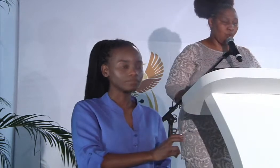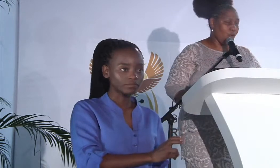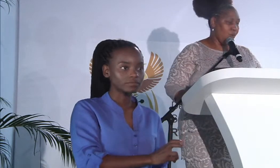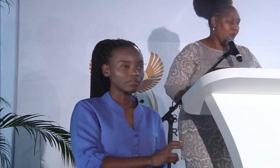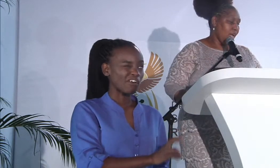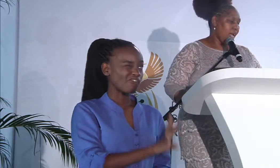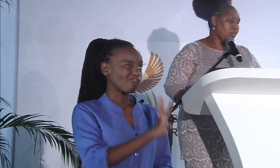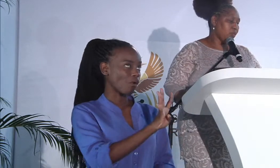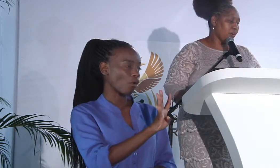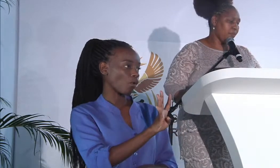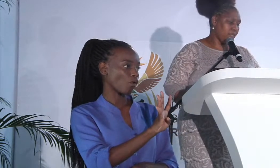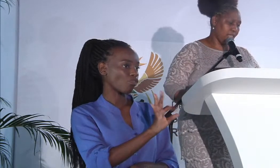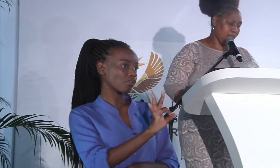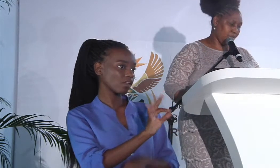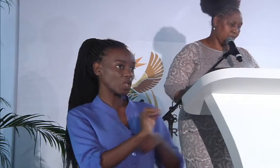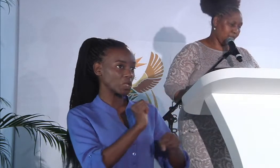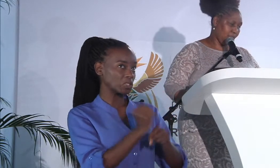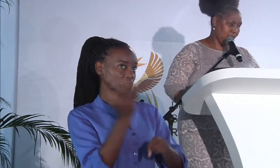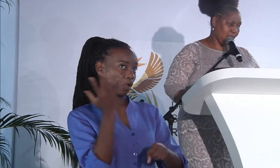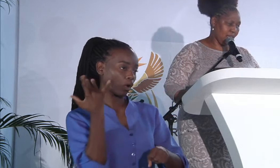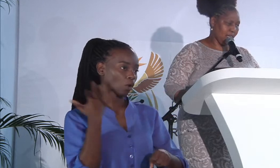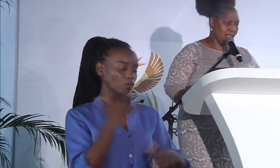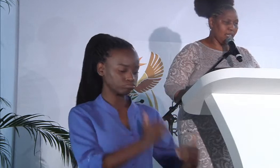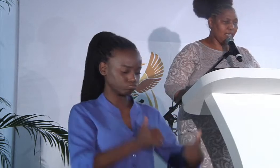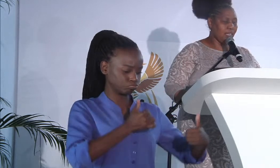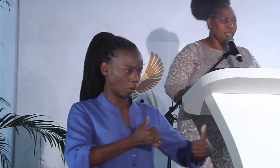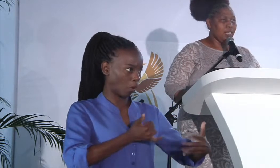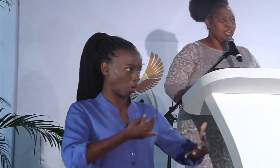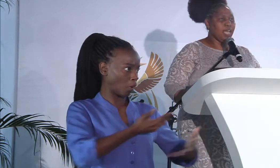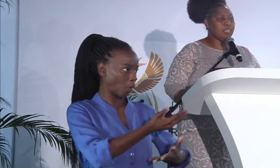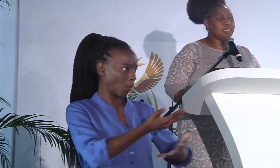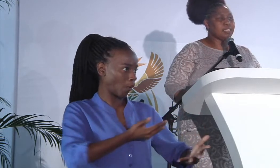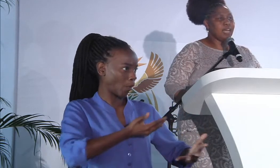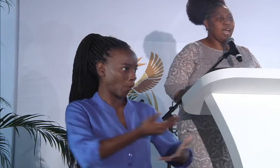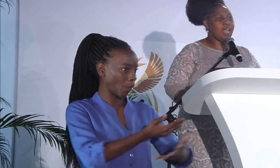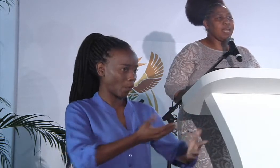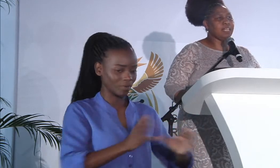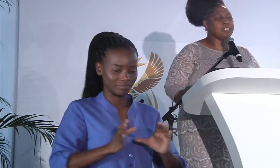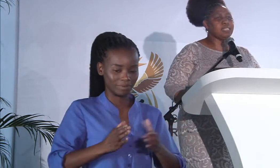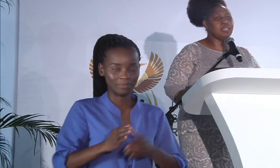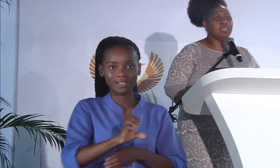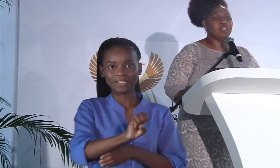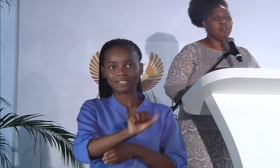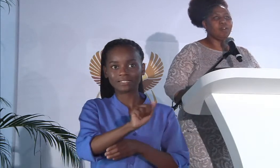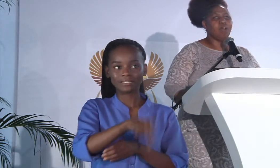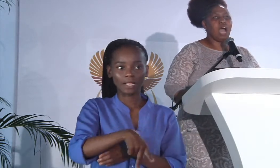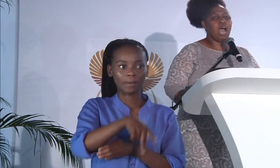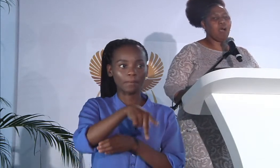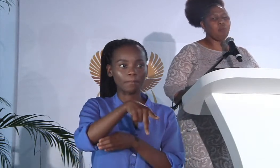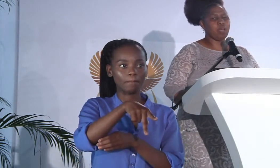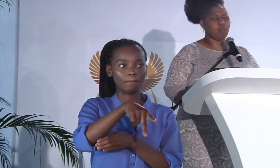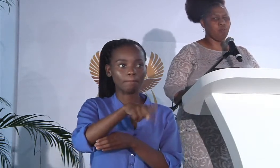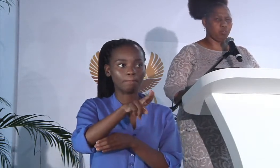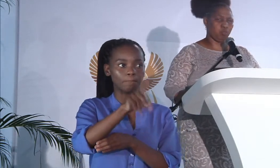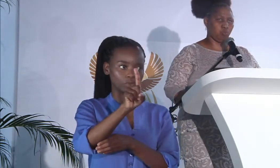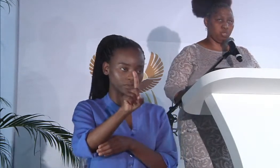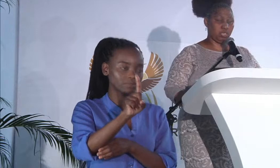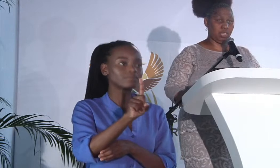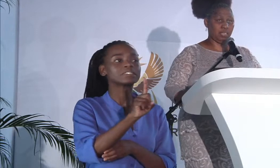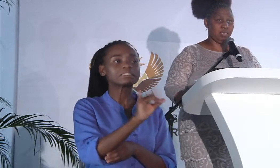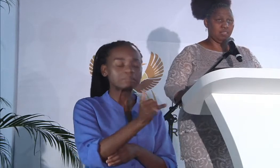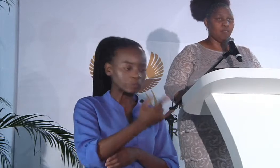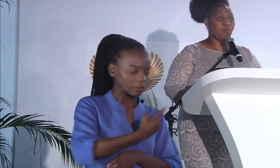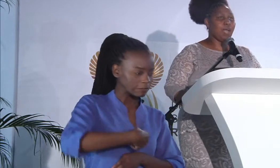ago and talk about SANPUD. And highlighting how we are going to do this